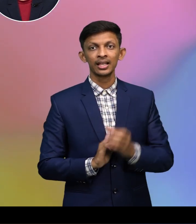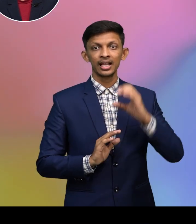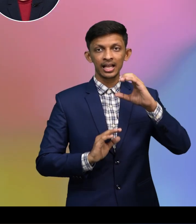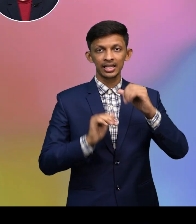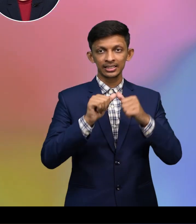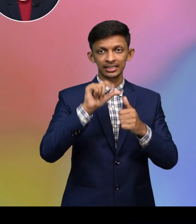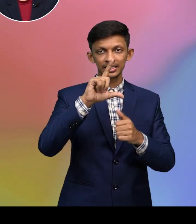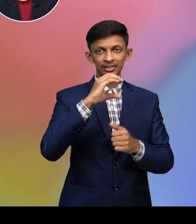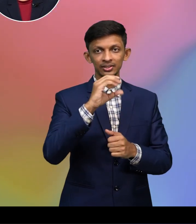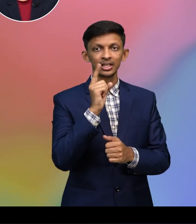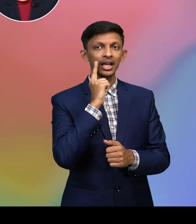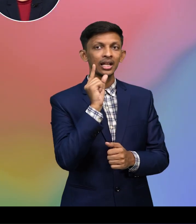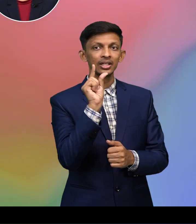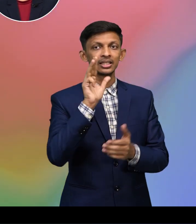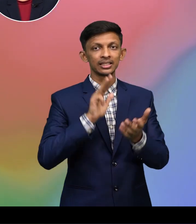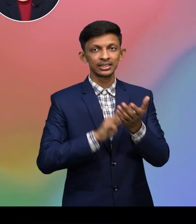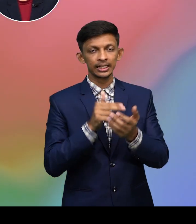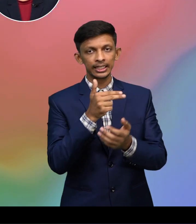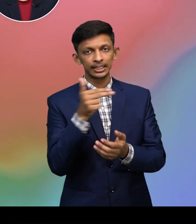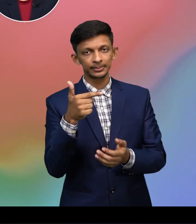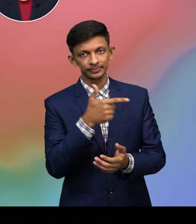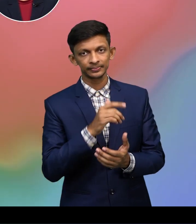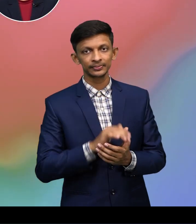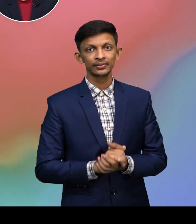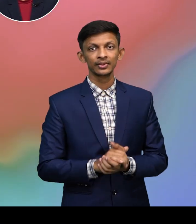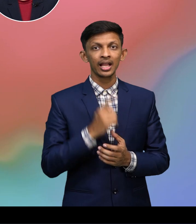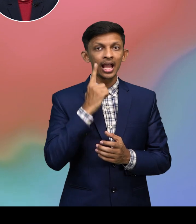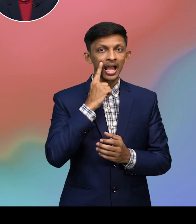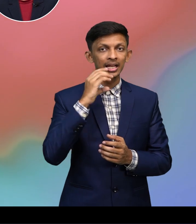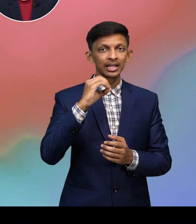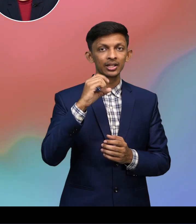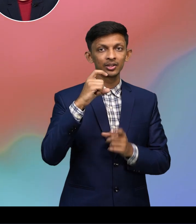chloride, phosphate,